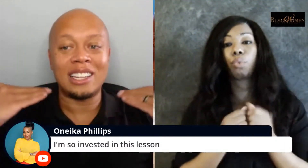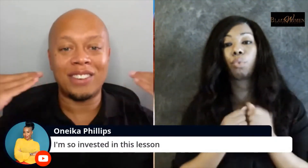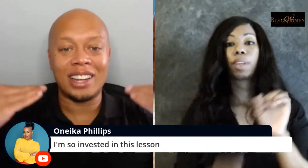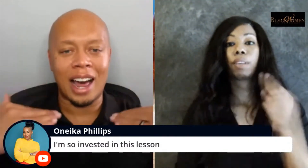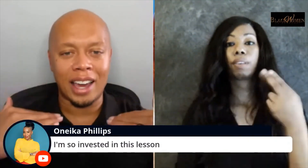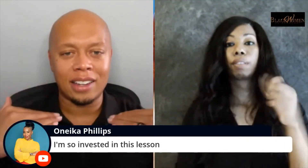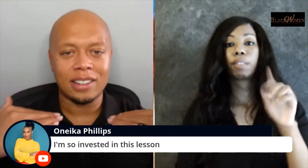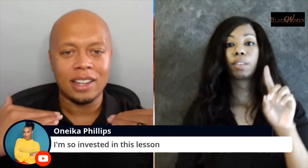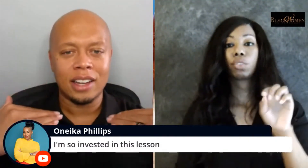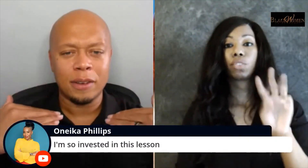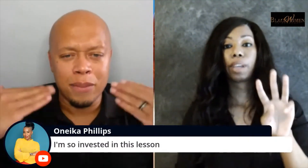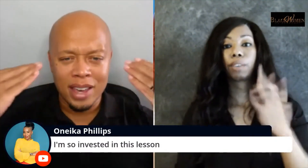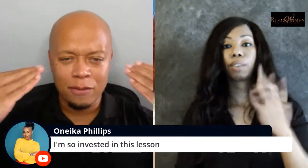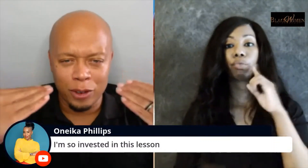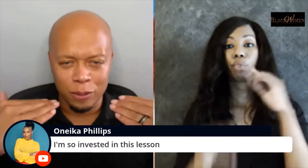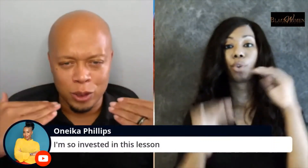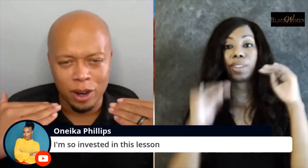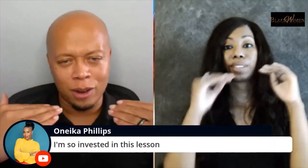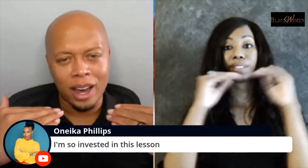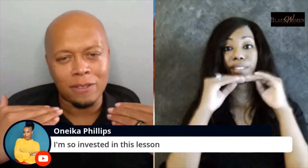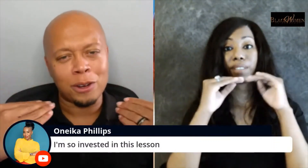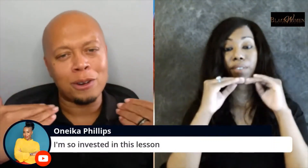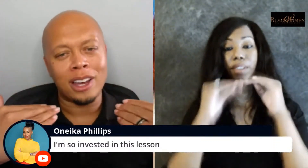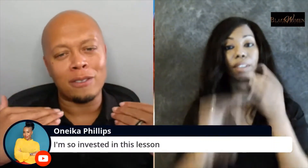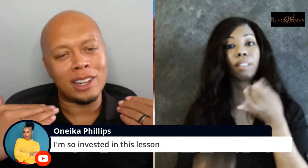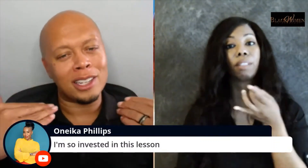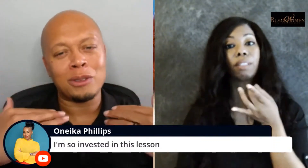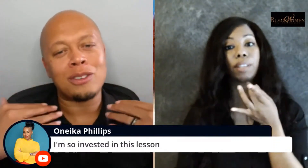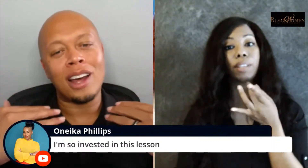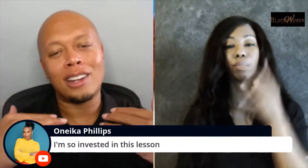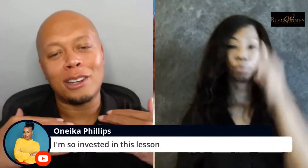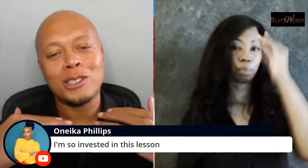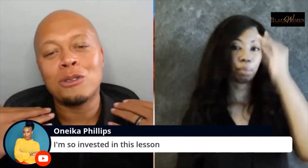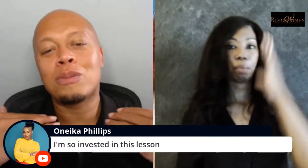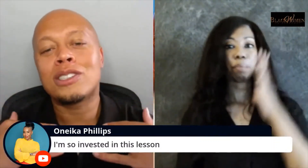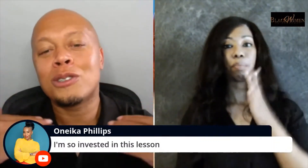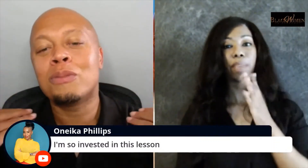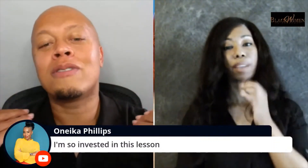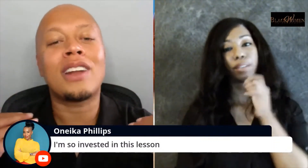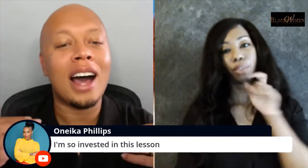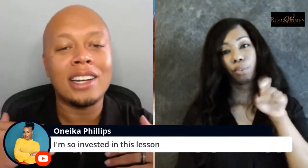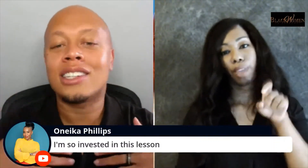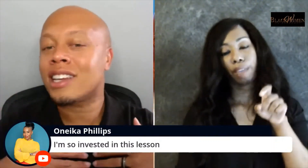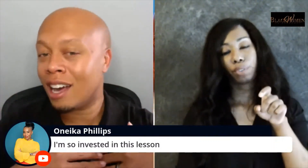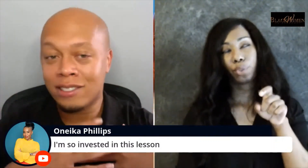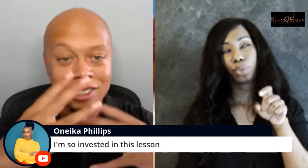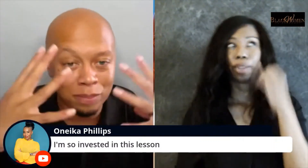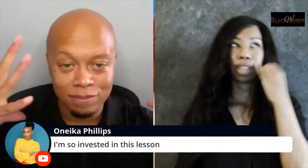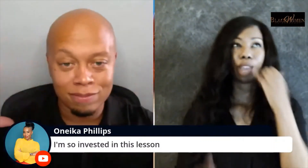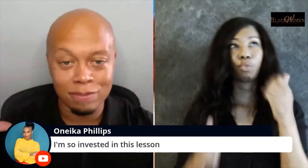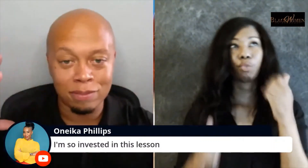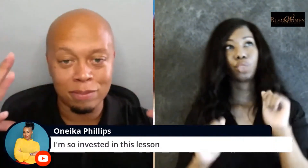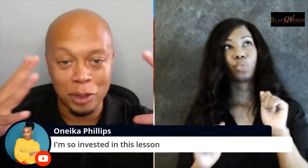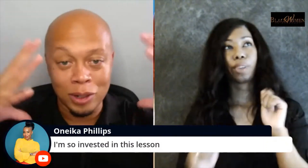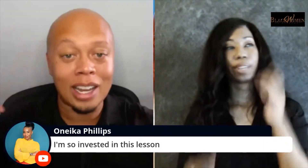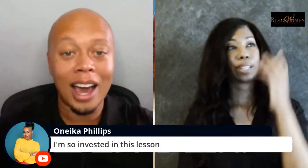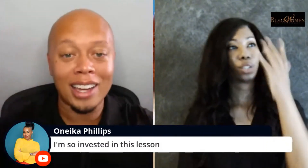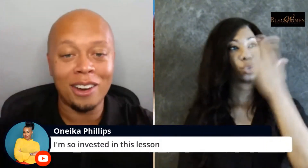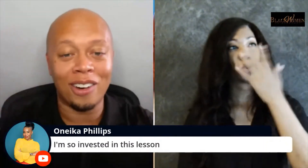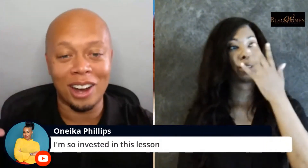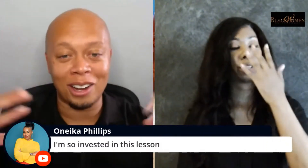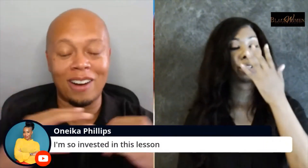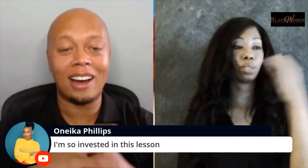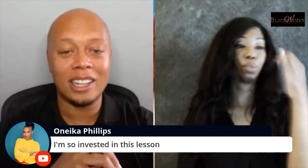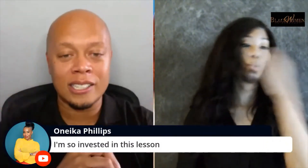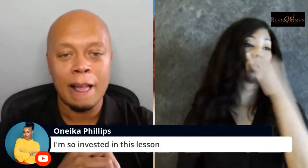want even light. Men, for the most part, don't have to do it unless we're trying to look super, super fly and just have just beauty light